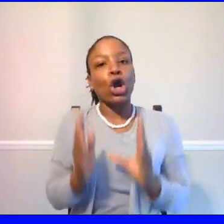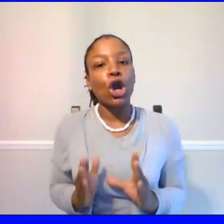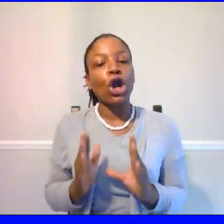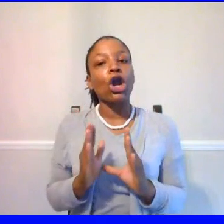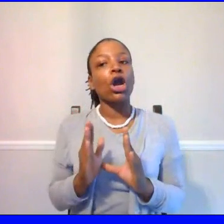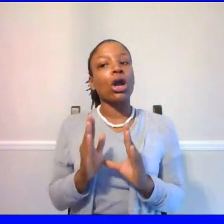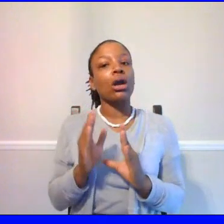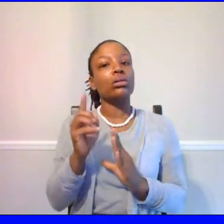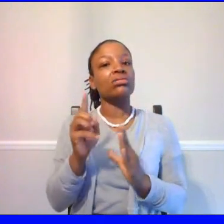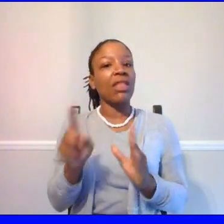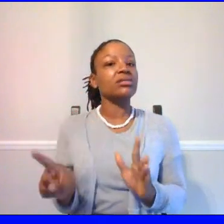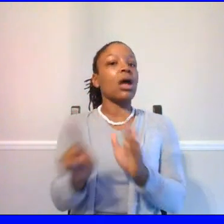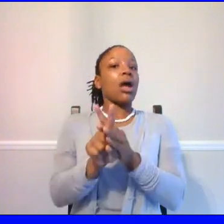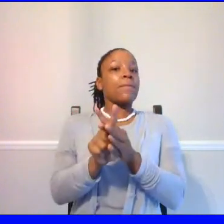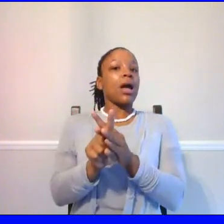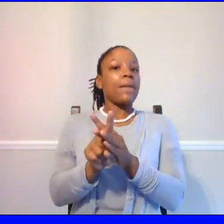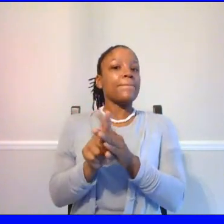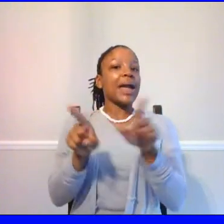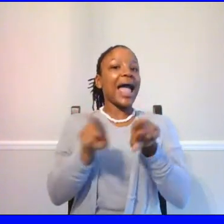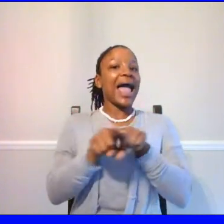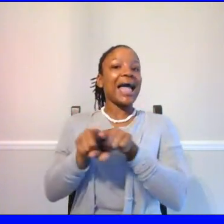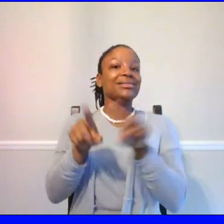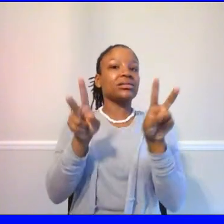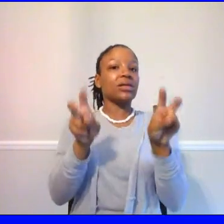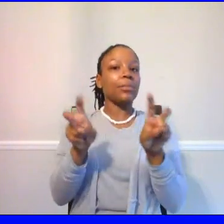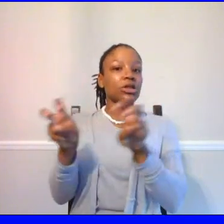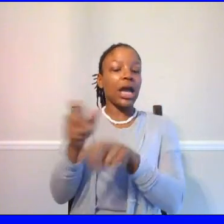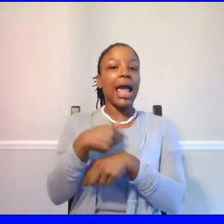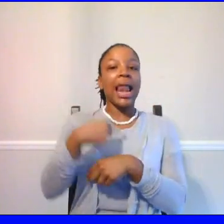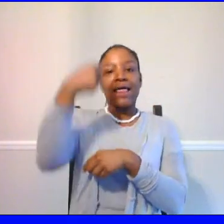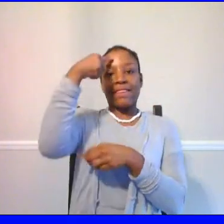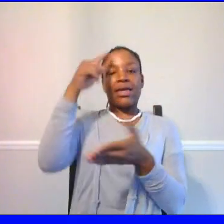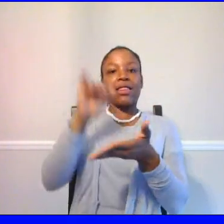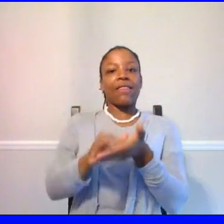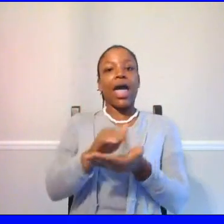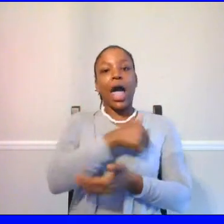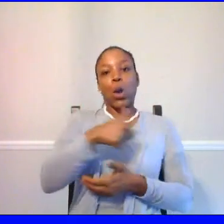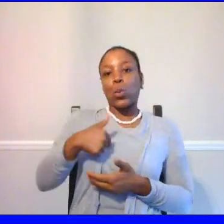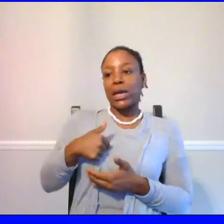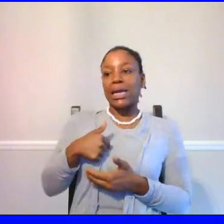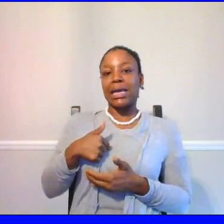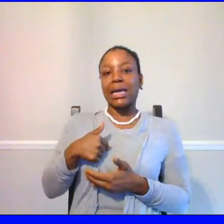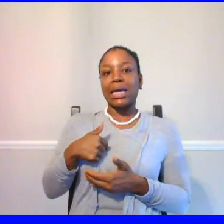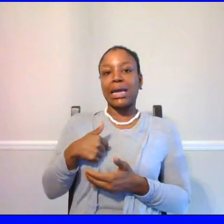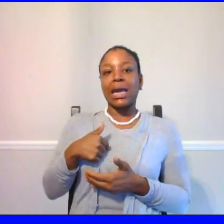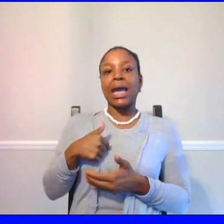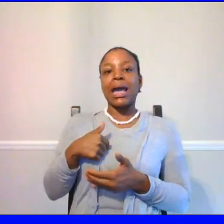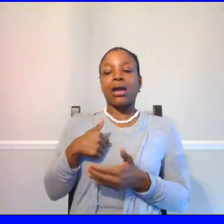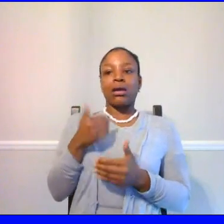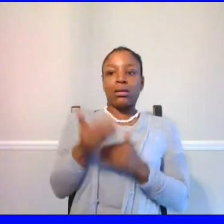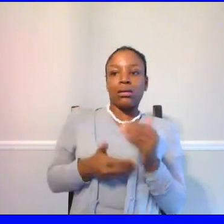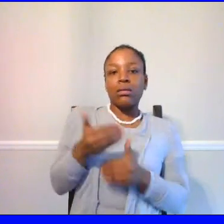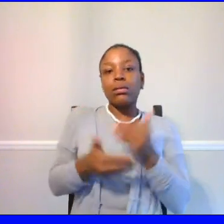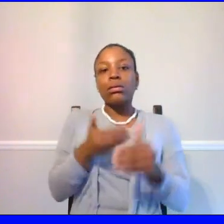subject. And I think that we have, as we walk through the portal, we're starting to see that